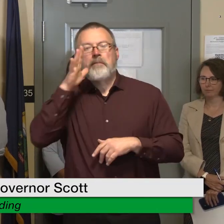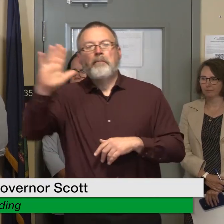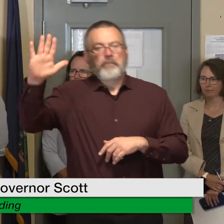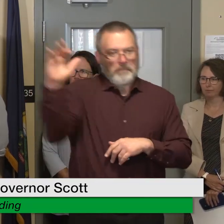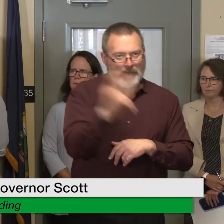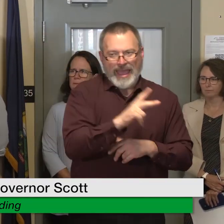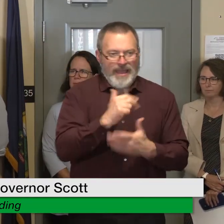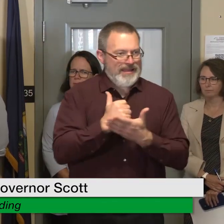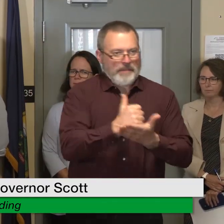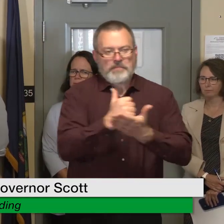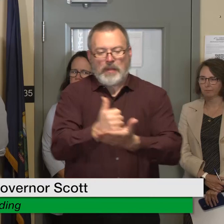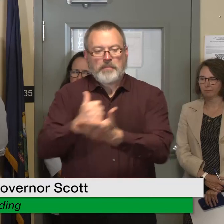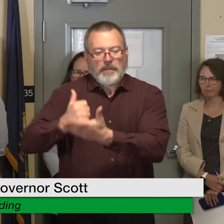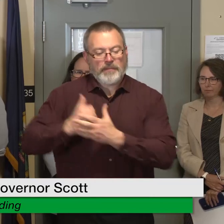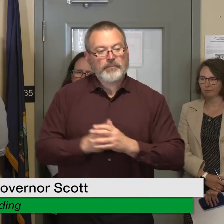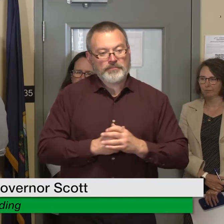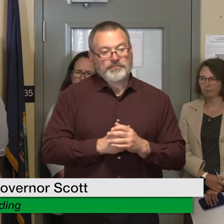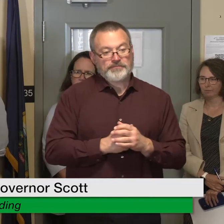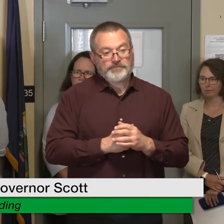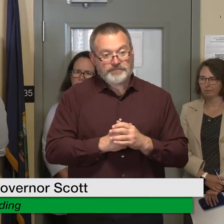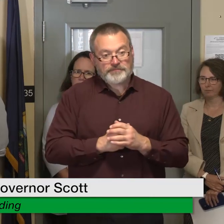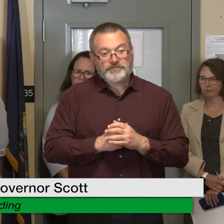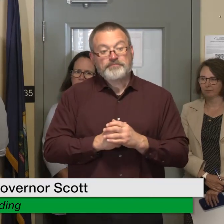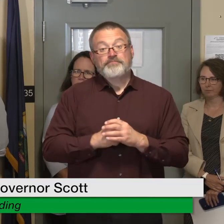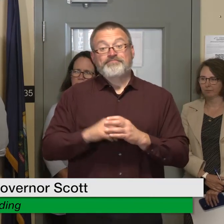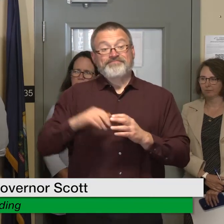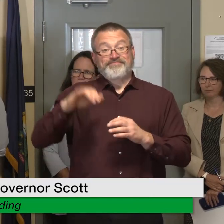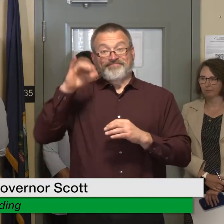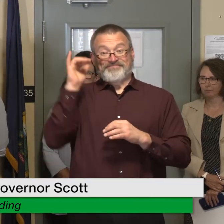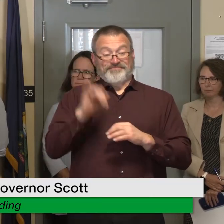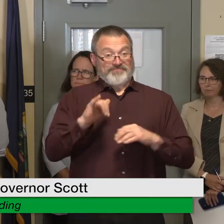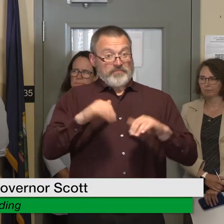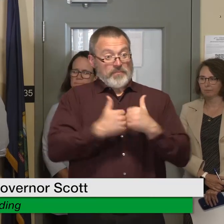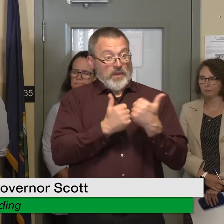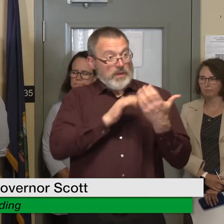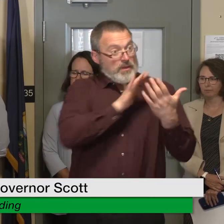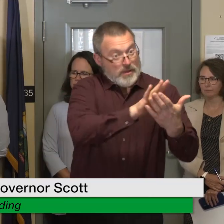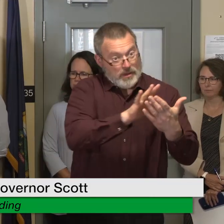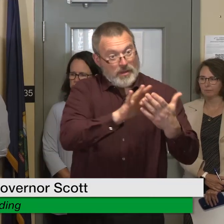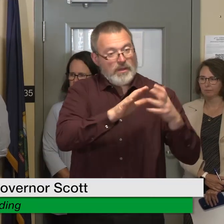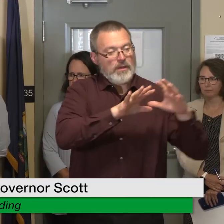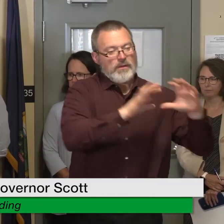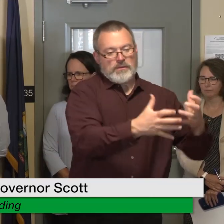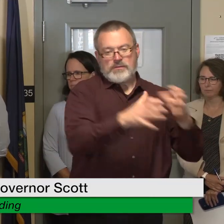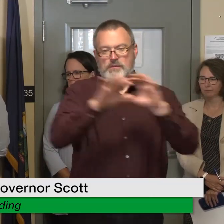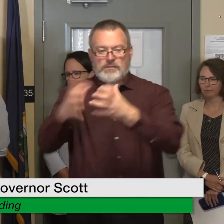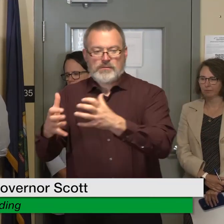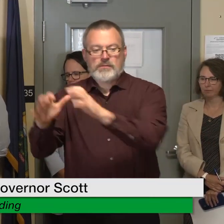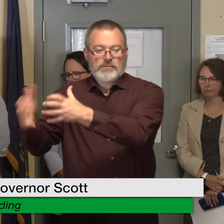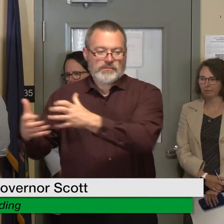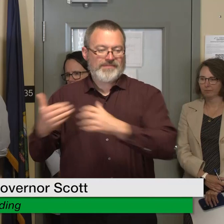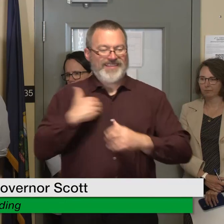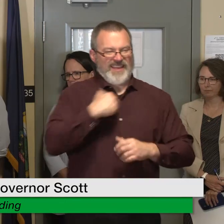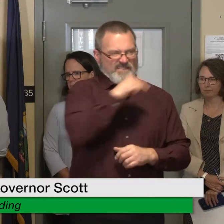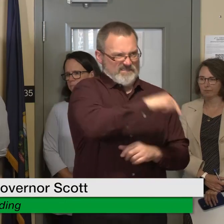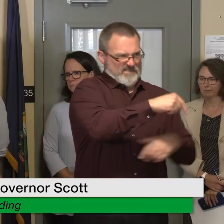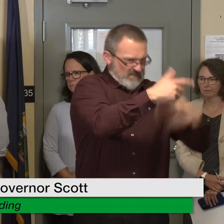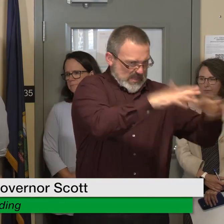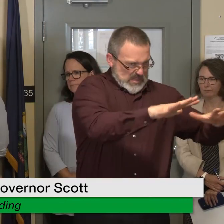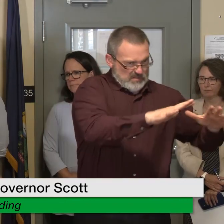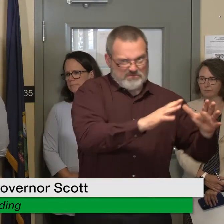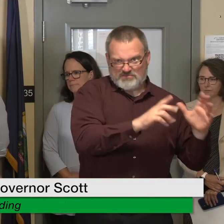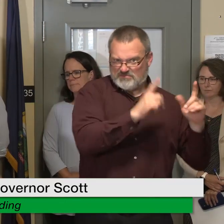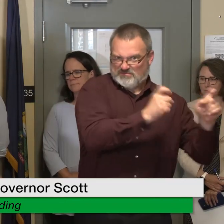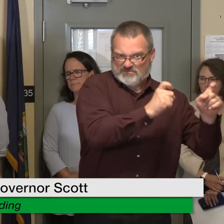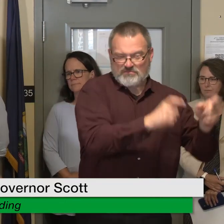While the phase of response has changed, our readiness has not been lowered, and we remain prepared to address any new challenges that